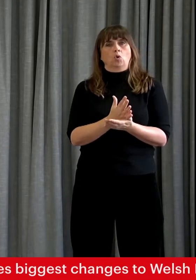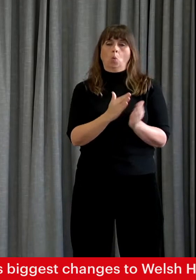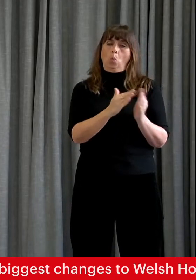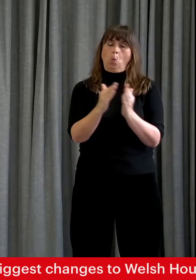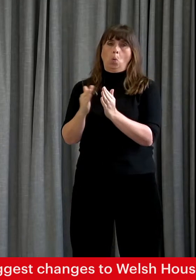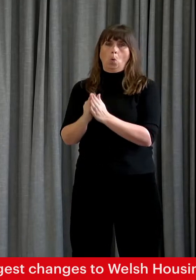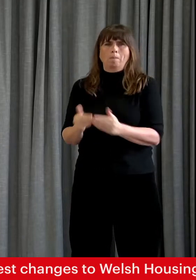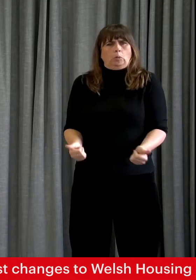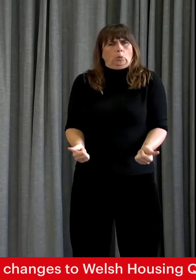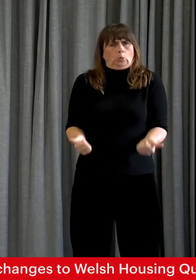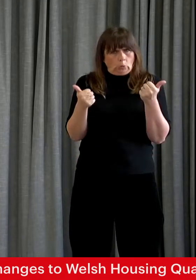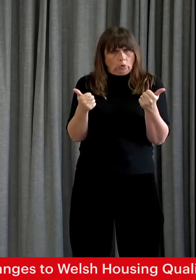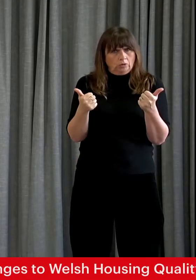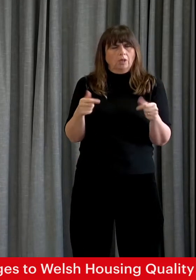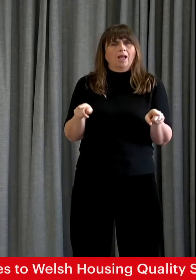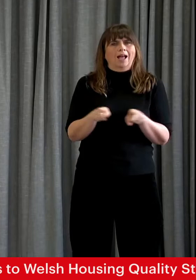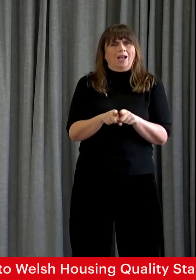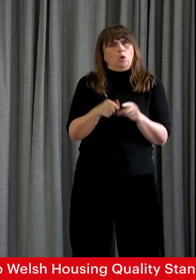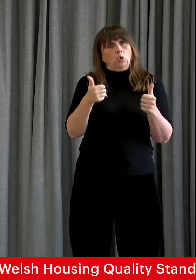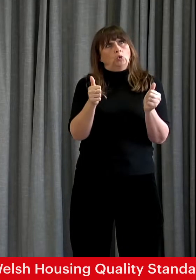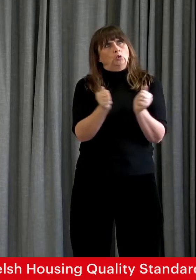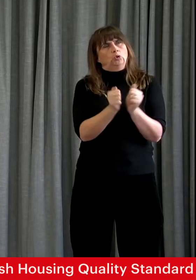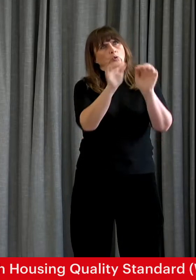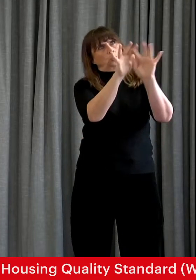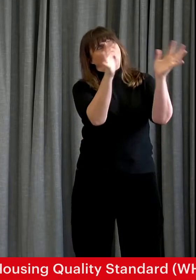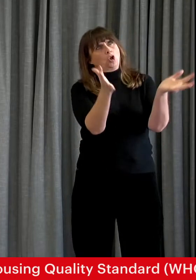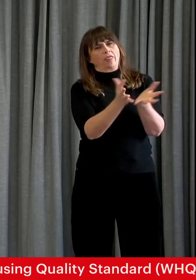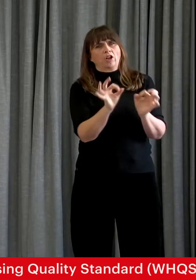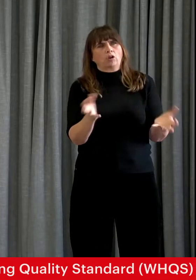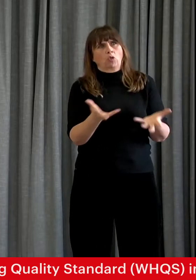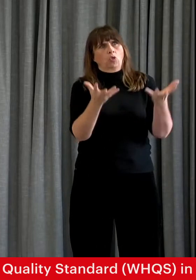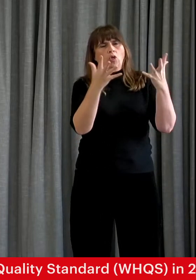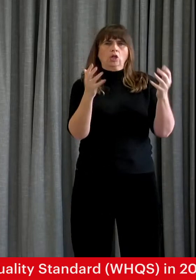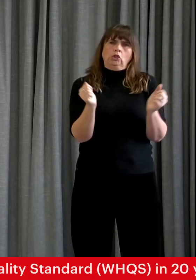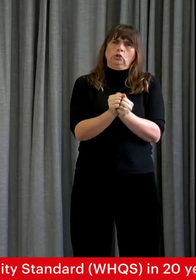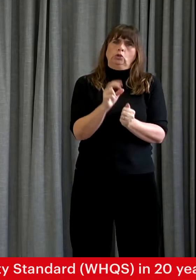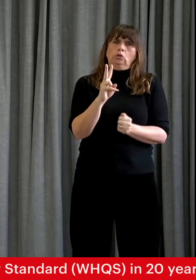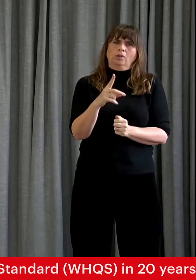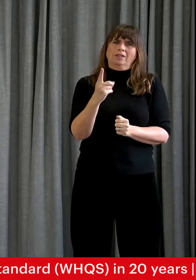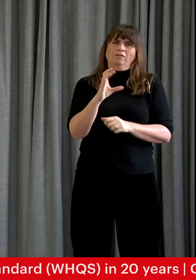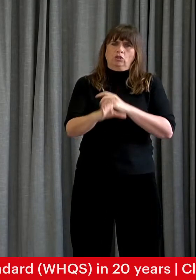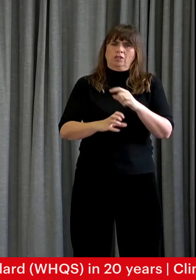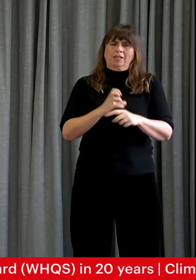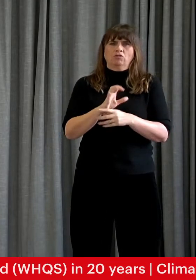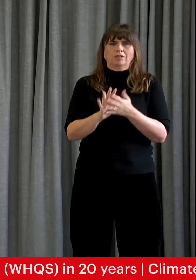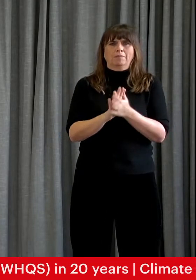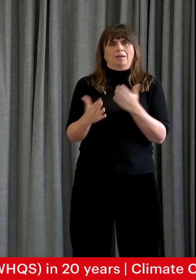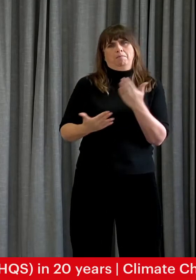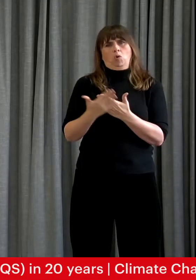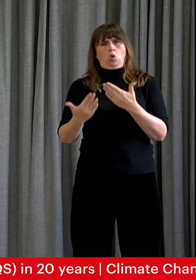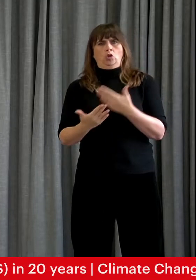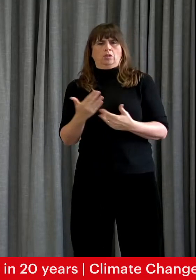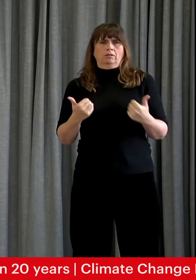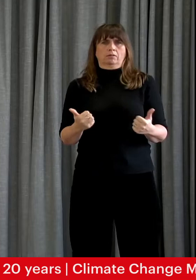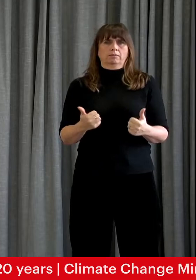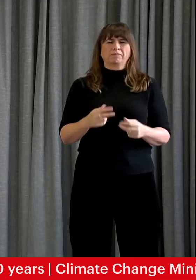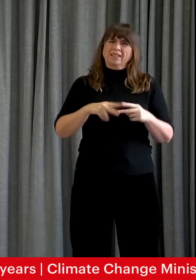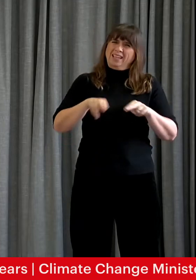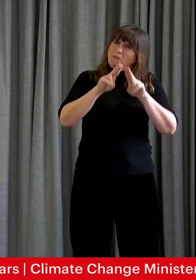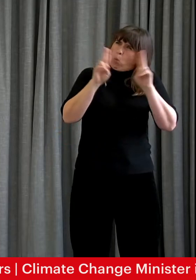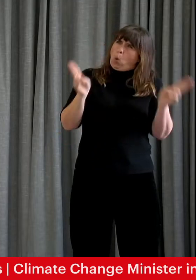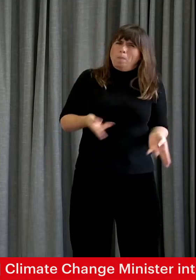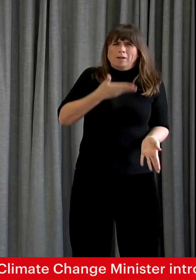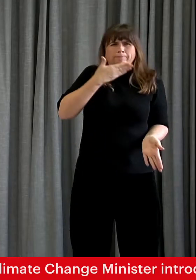homes for tenants that are safe, affordable to heat, and fit for the 21st century and beyond. Living in a quality home